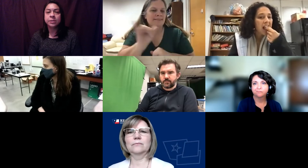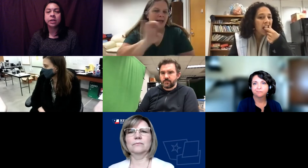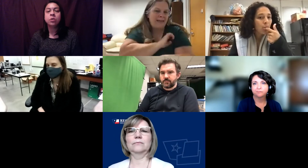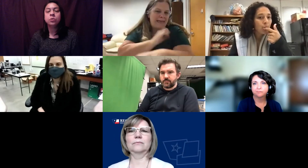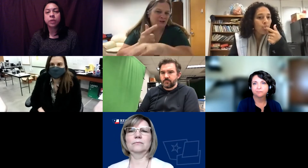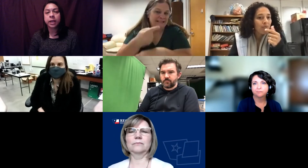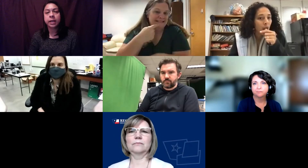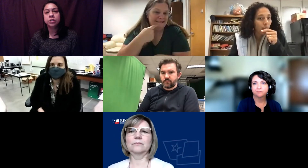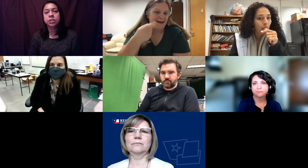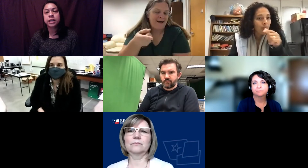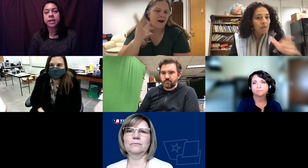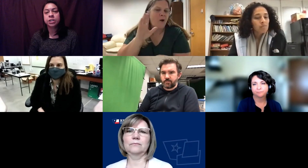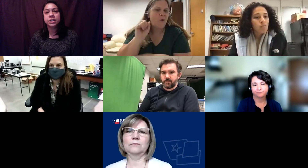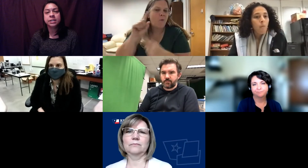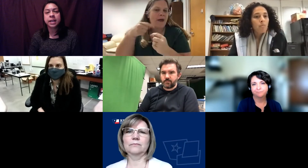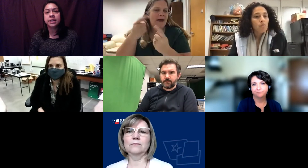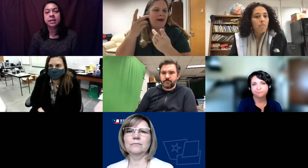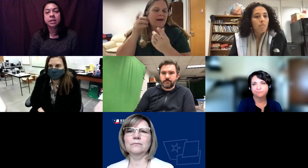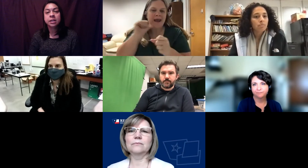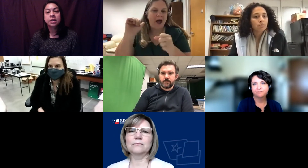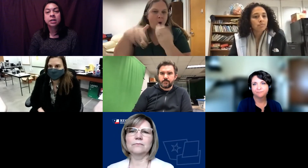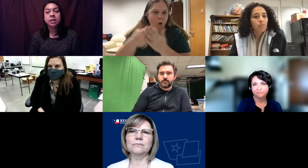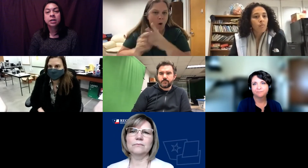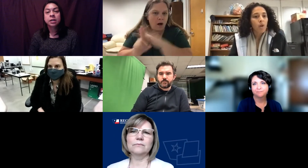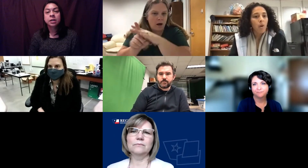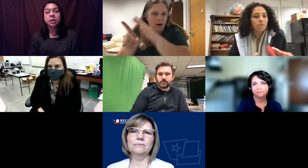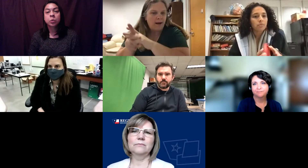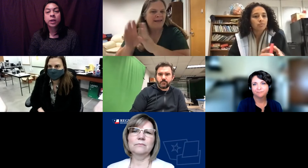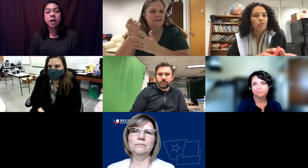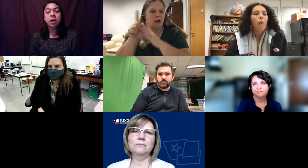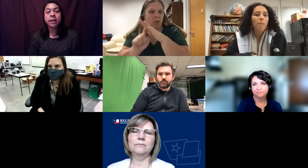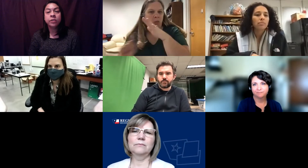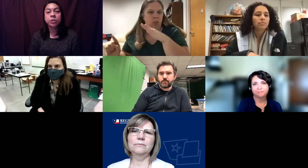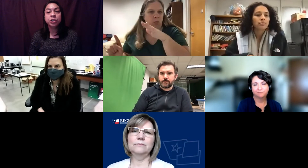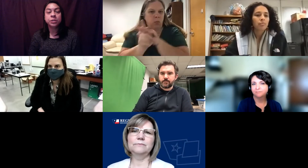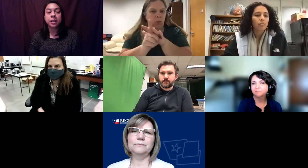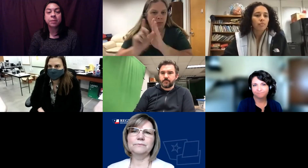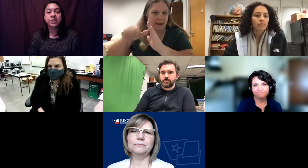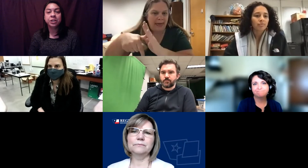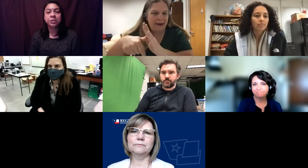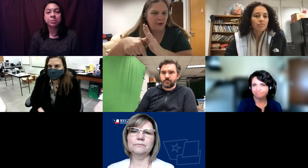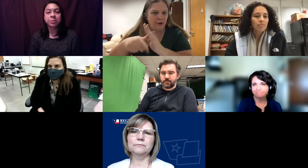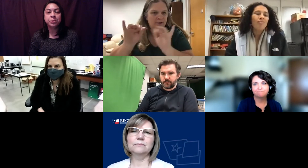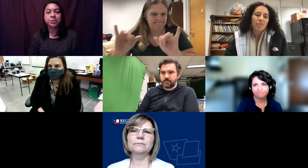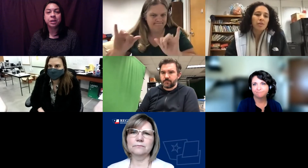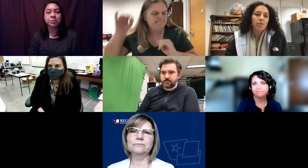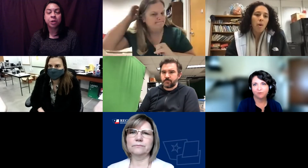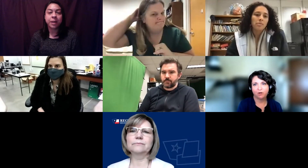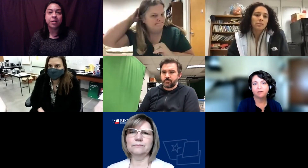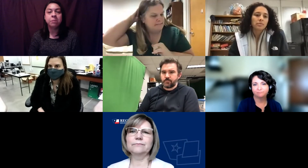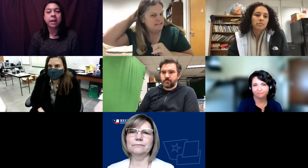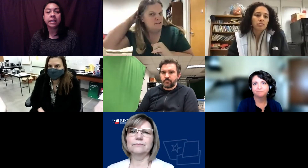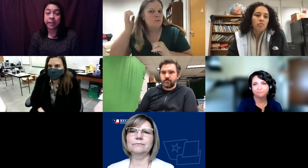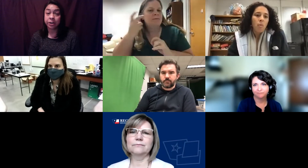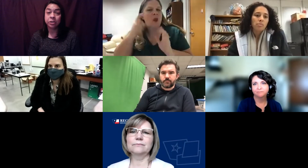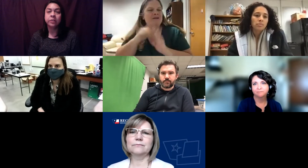I was like, oh, okay, just like Ejani said, when not everyone shows up, then, you know, some people drop out and